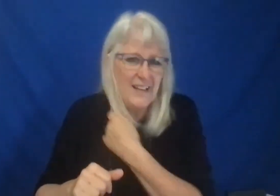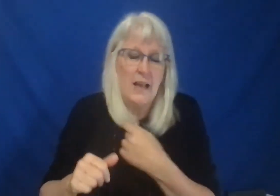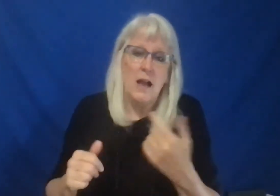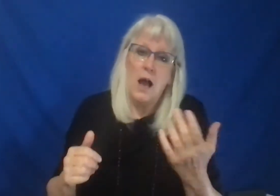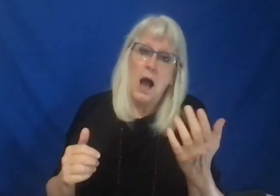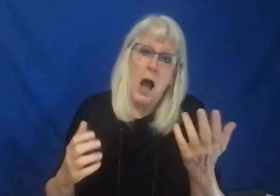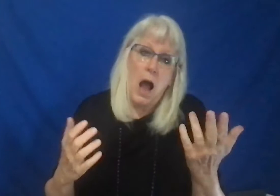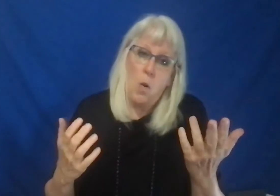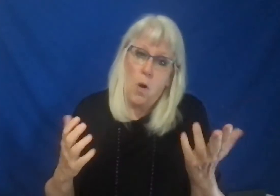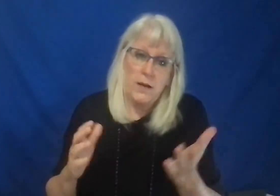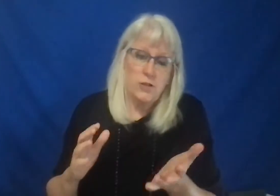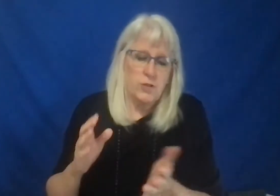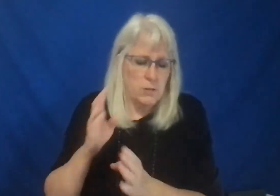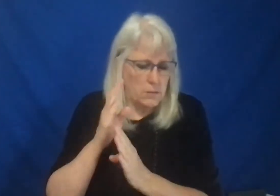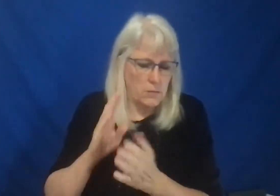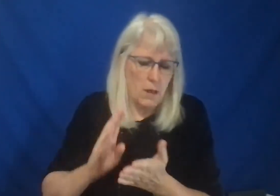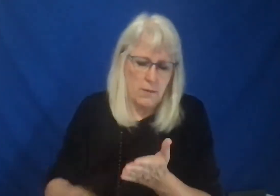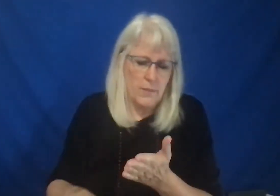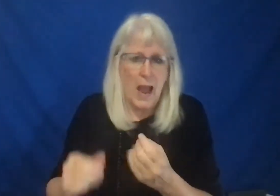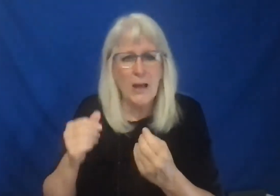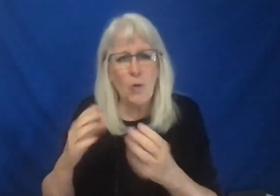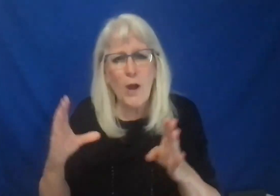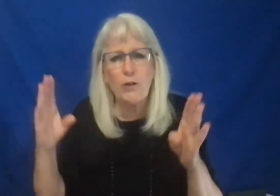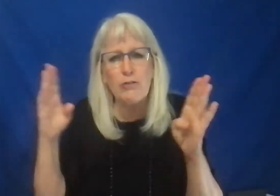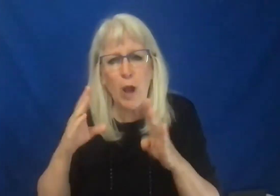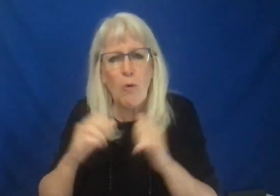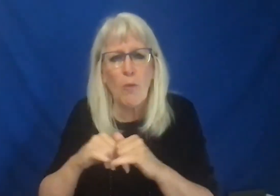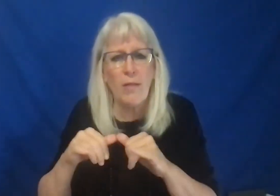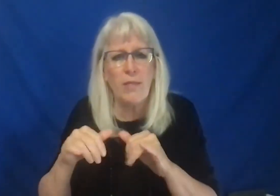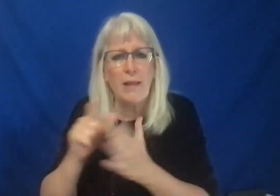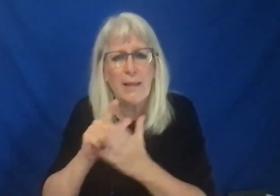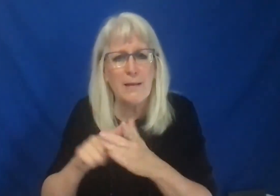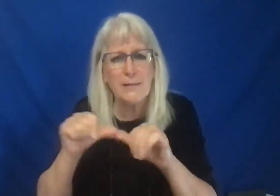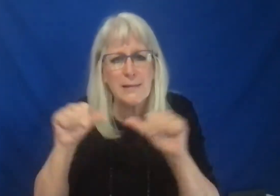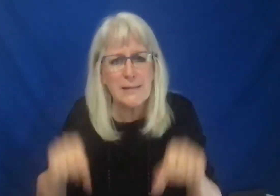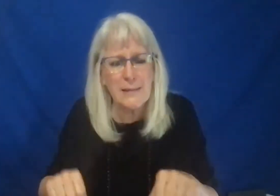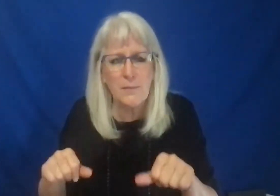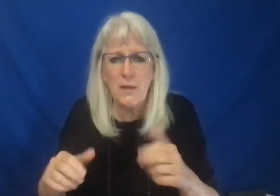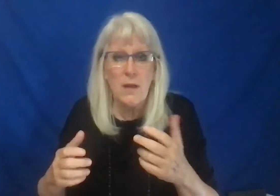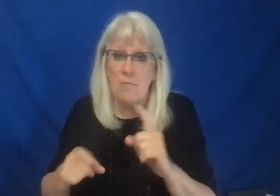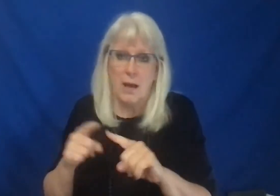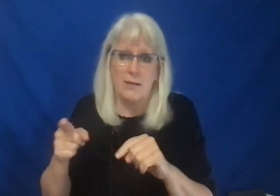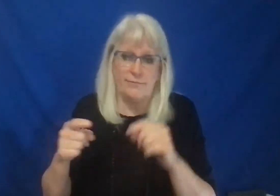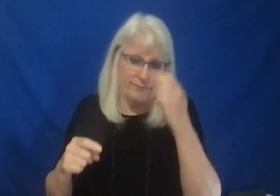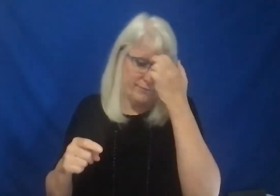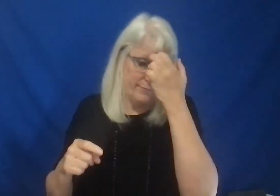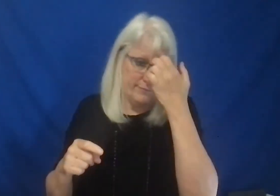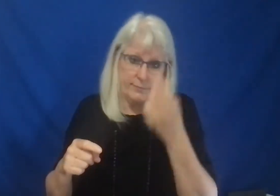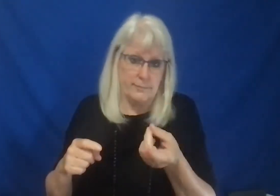because I didn't want her to be any more entangled with the system than she was. But, you know, because as we know, the juvenile